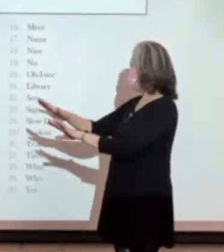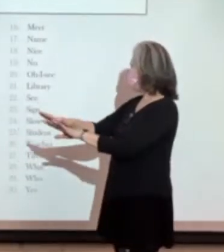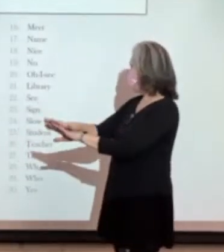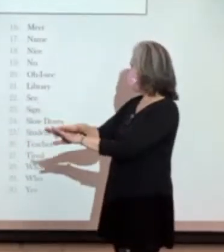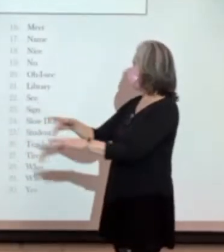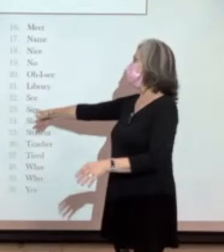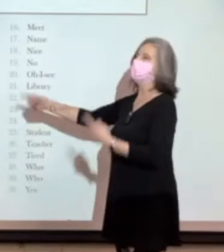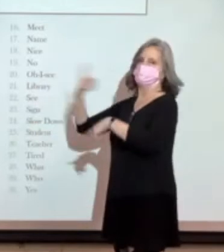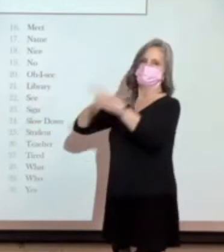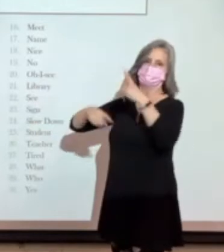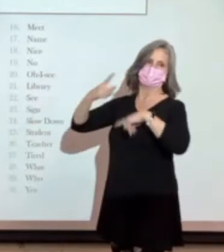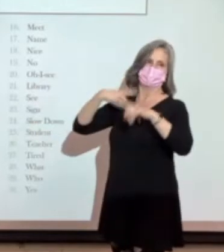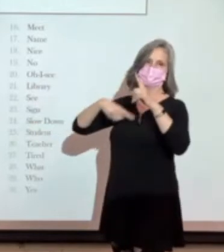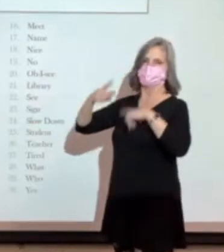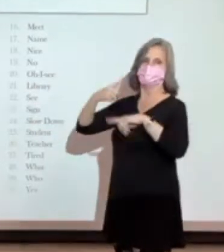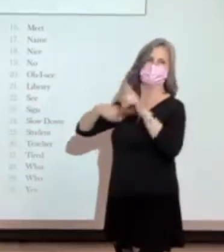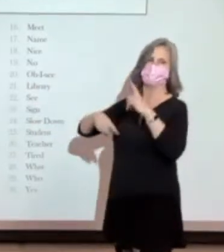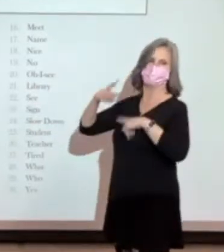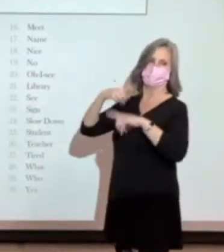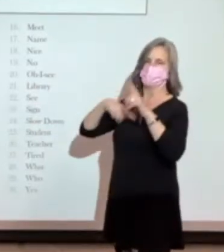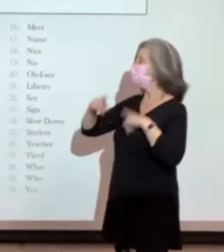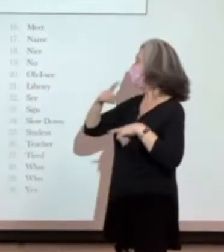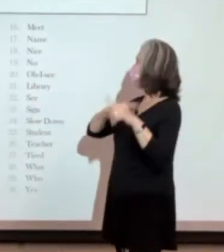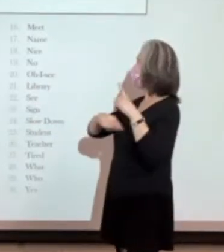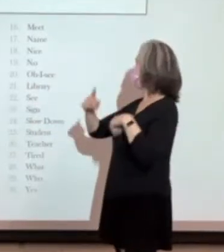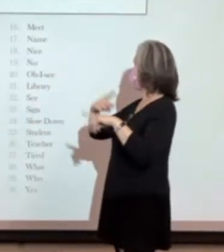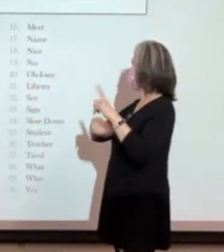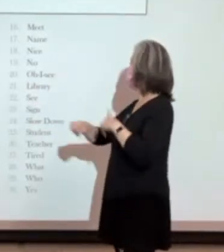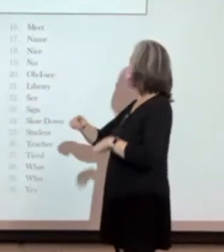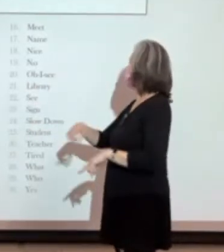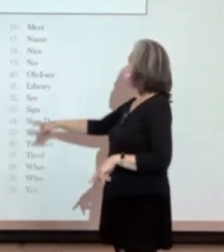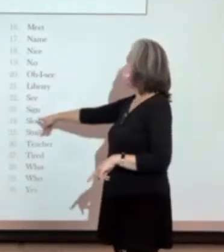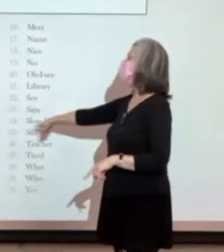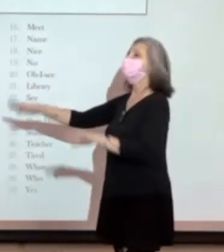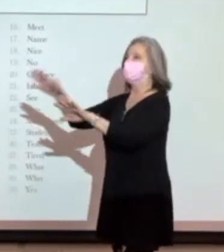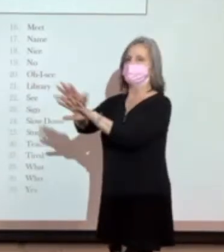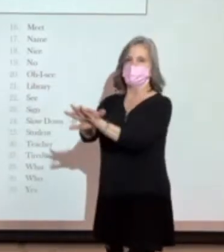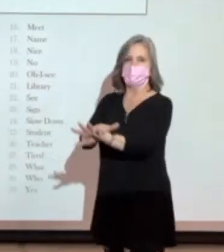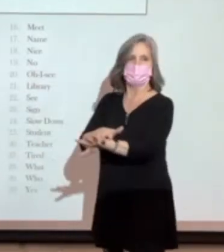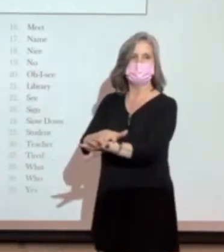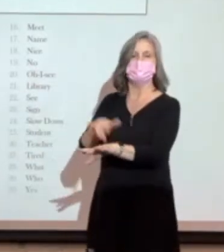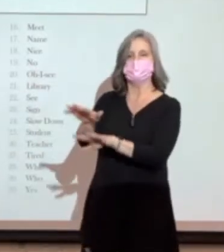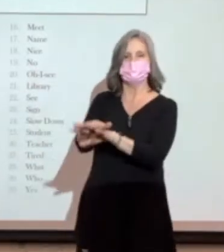Slow down. Oh, I did sign already, but I skip it. If I skipped any, let me know. Sign. Slow down. I still use